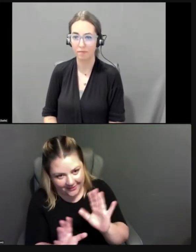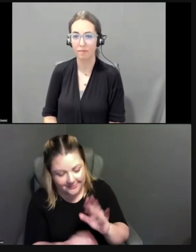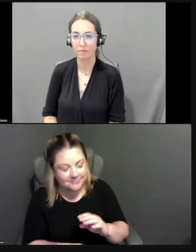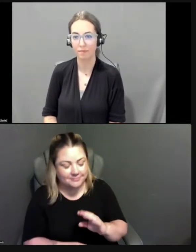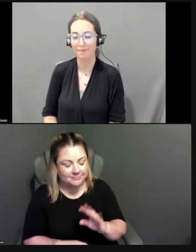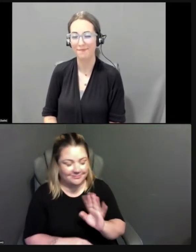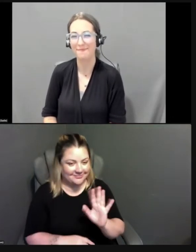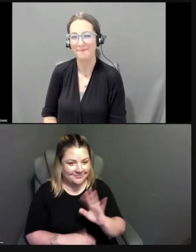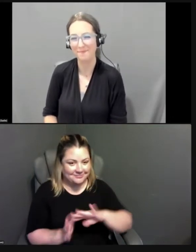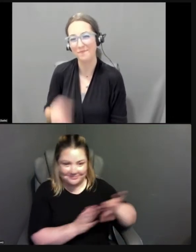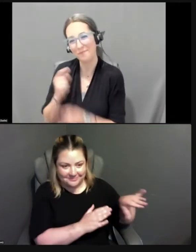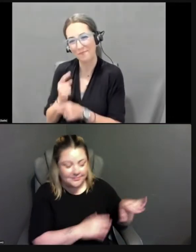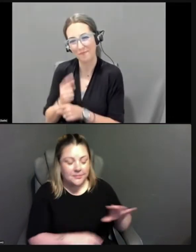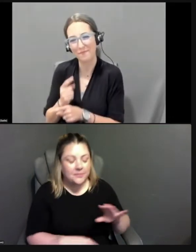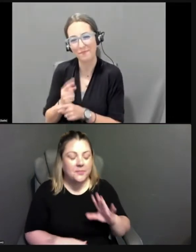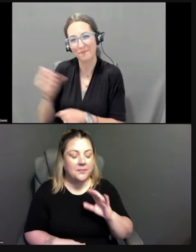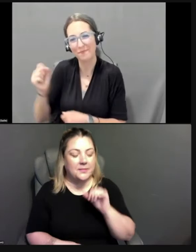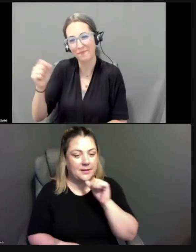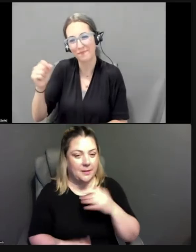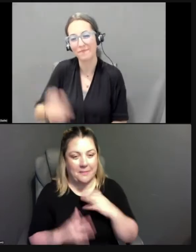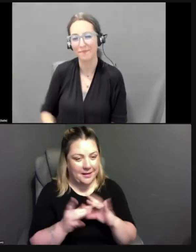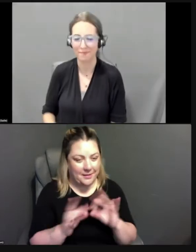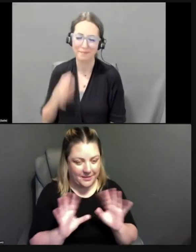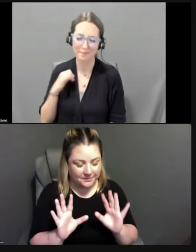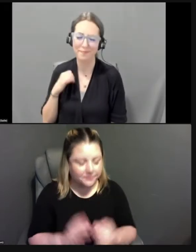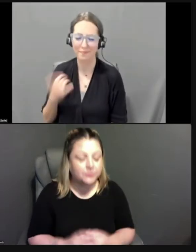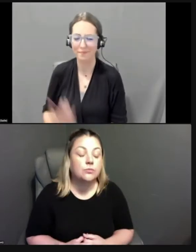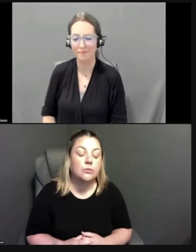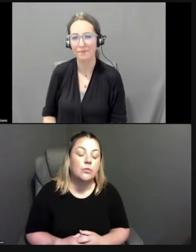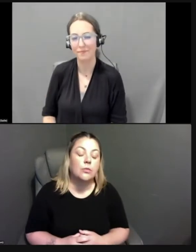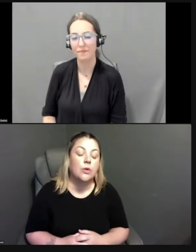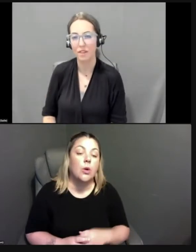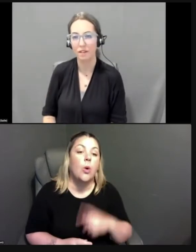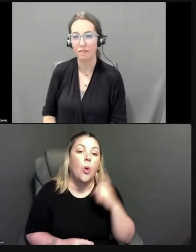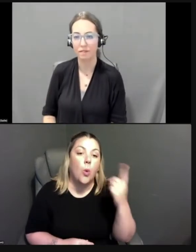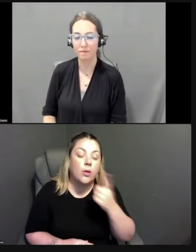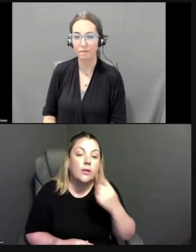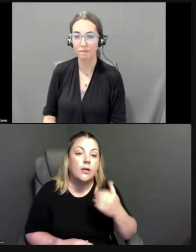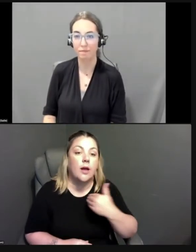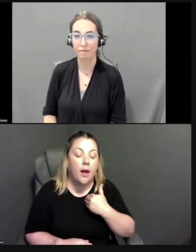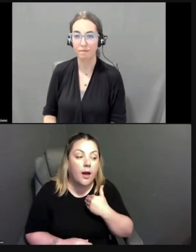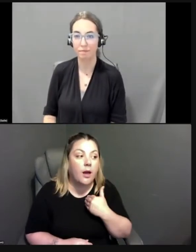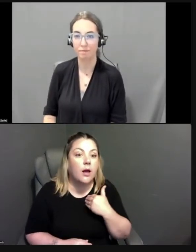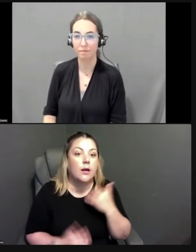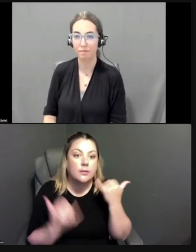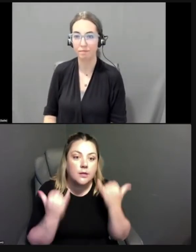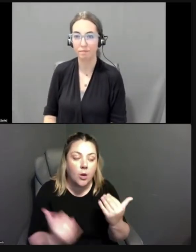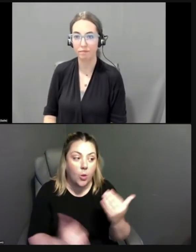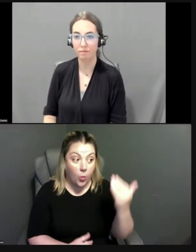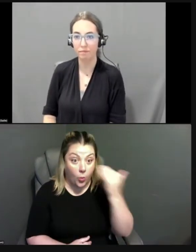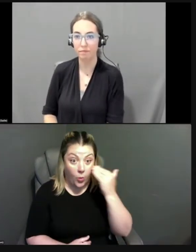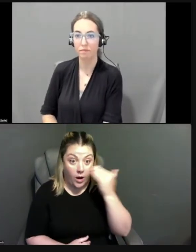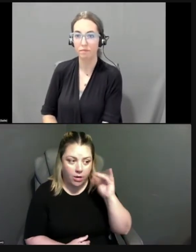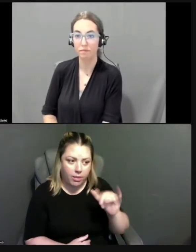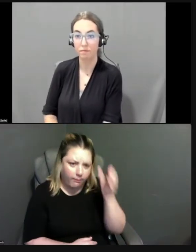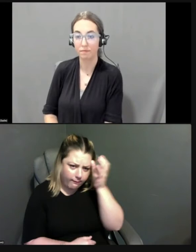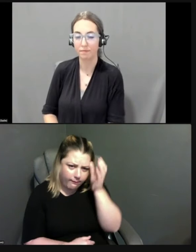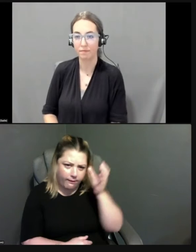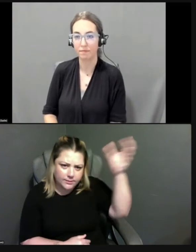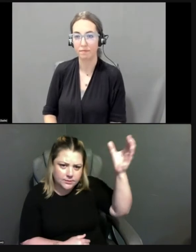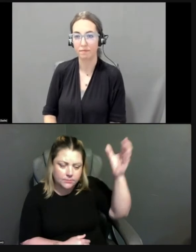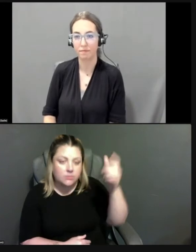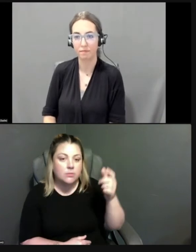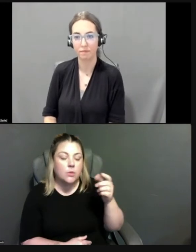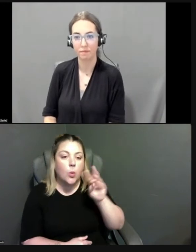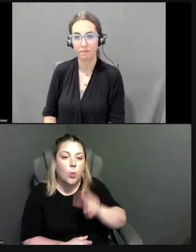saying. Yes, same here. But just that I was very aware of Weight Watchers as a concept, even